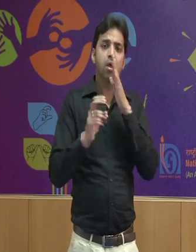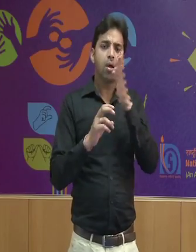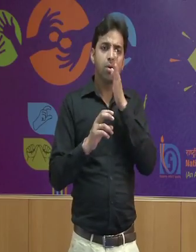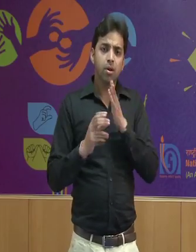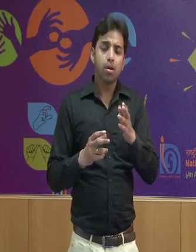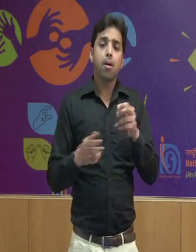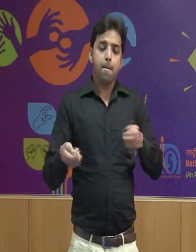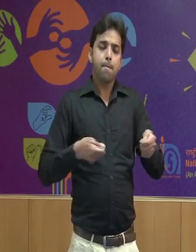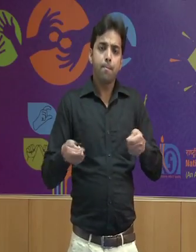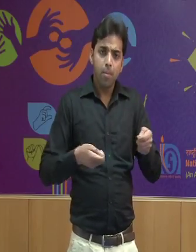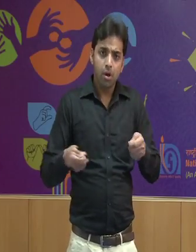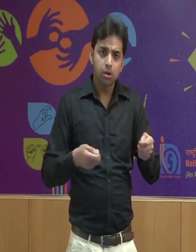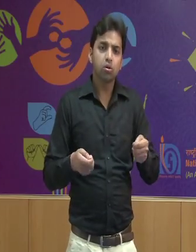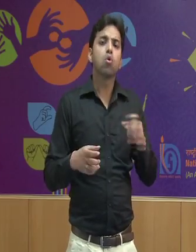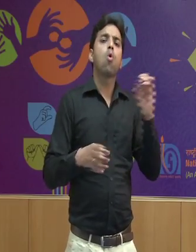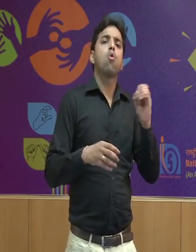markets, offices, etc.